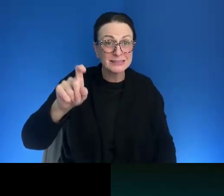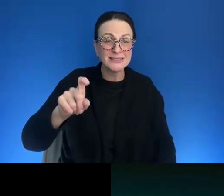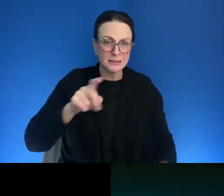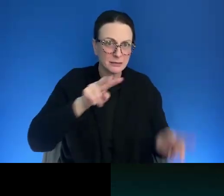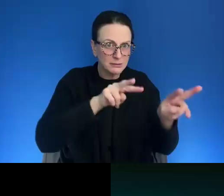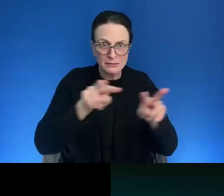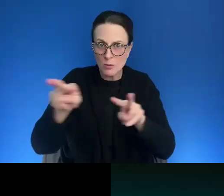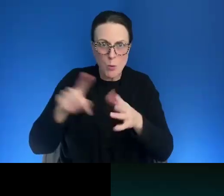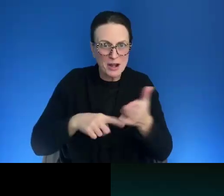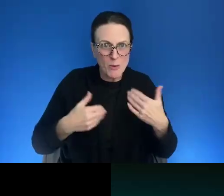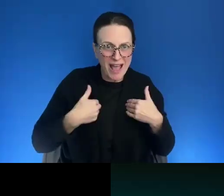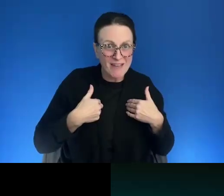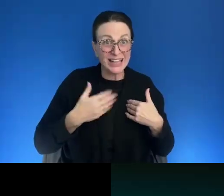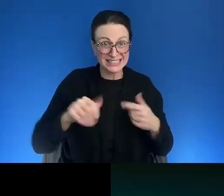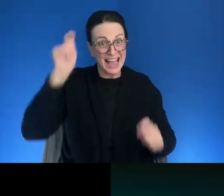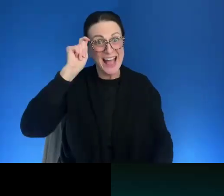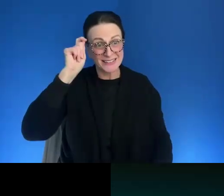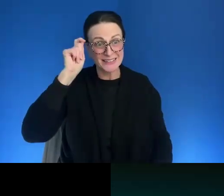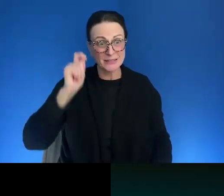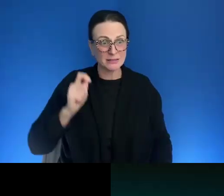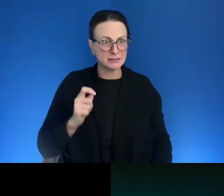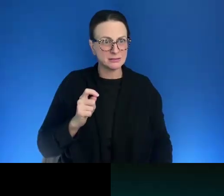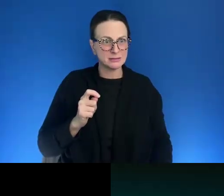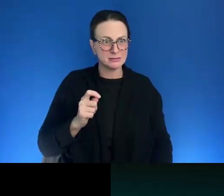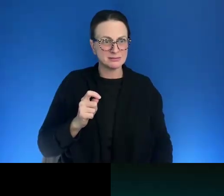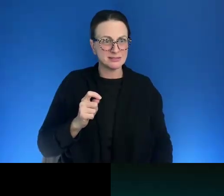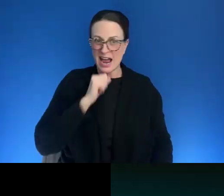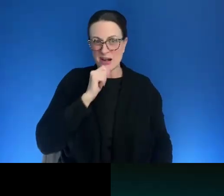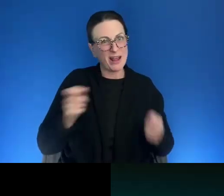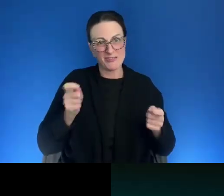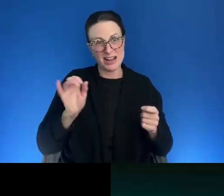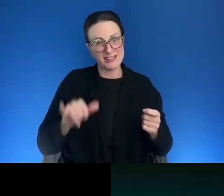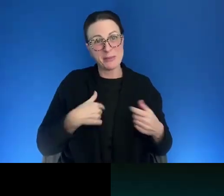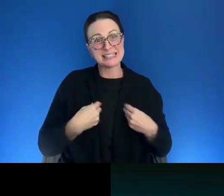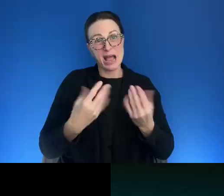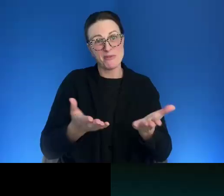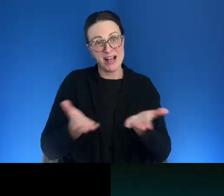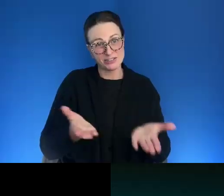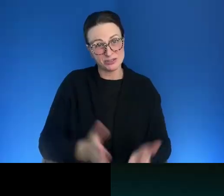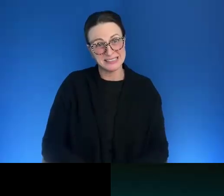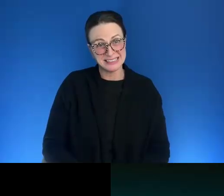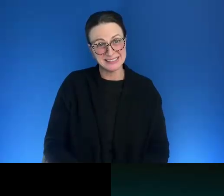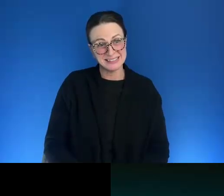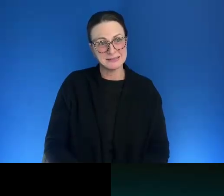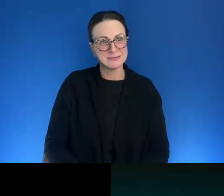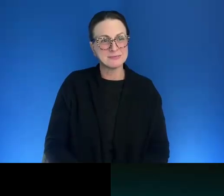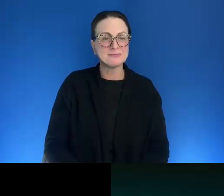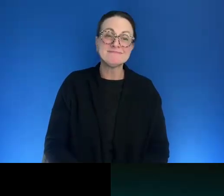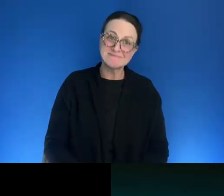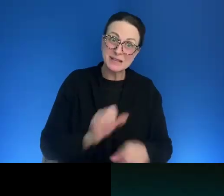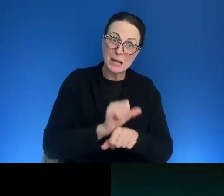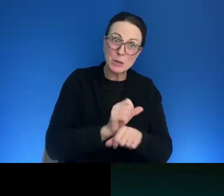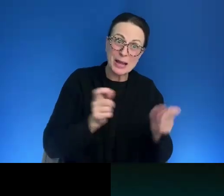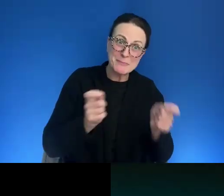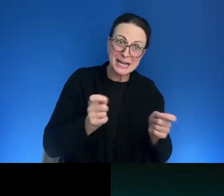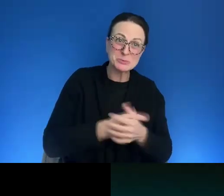management. This is a hat that you would have to wear. I don't usually have to deal with that because I'm providing a service. Let's see, employee management.